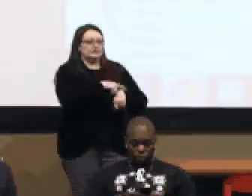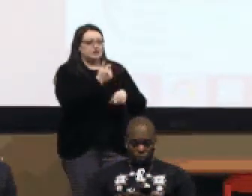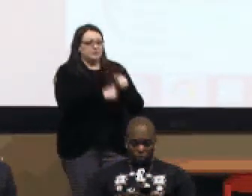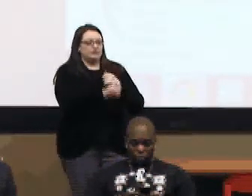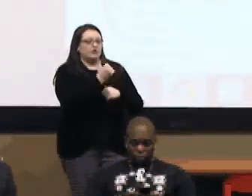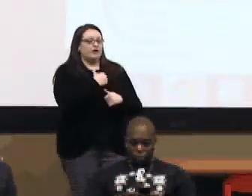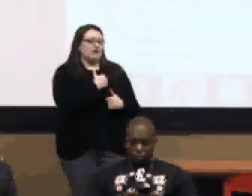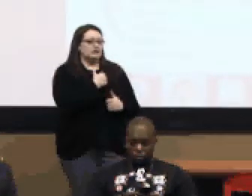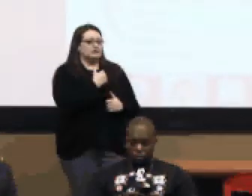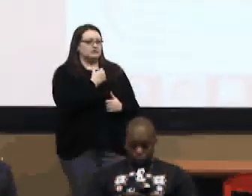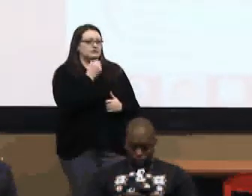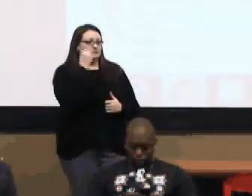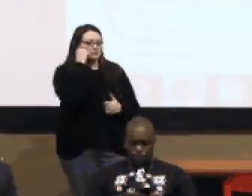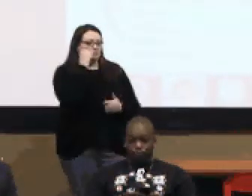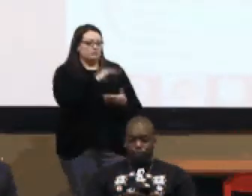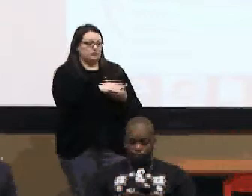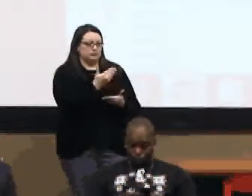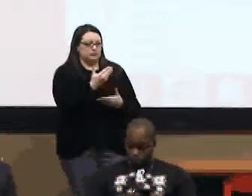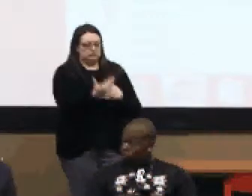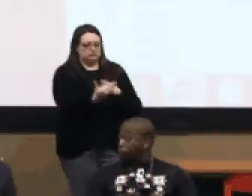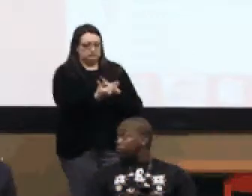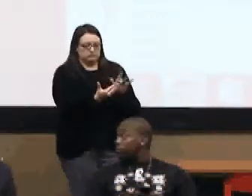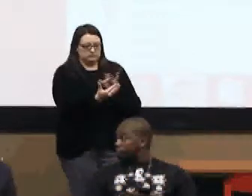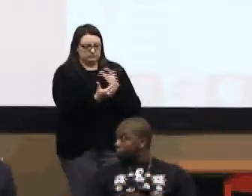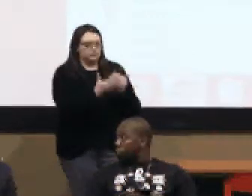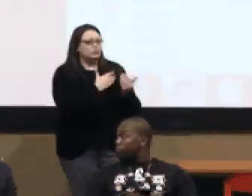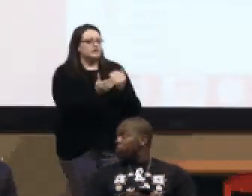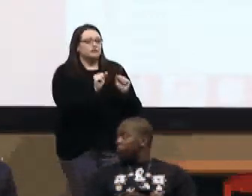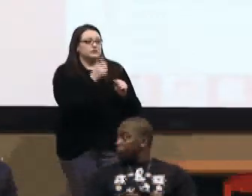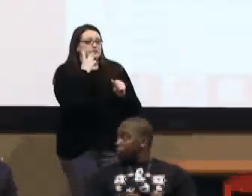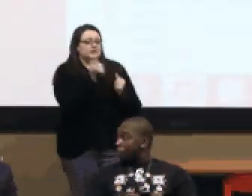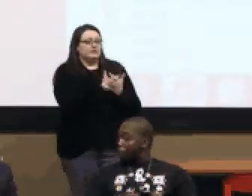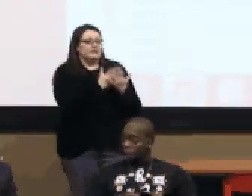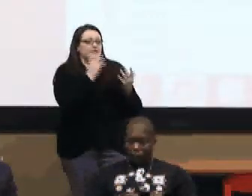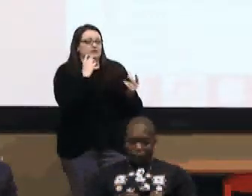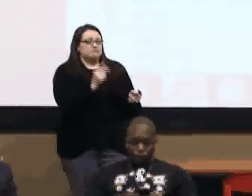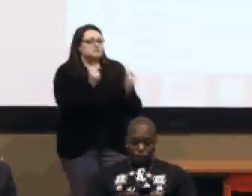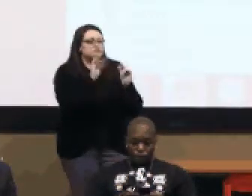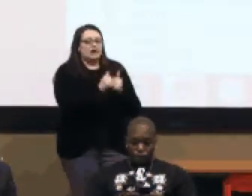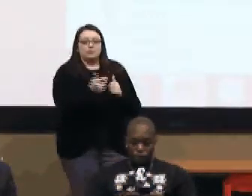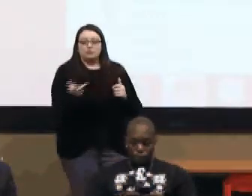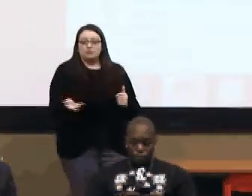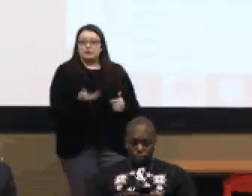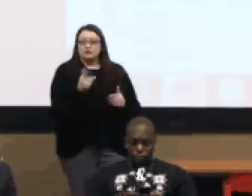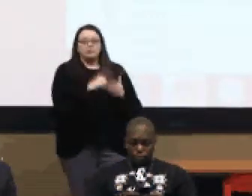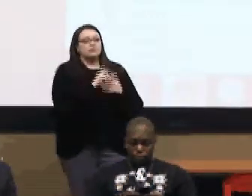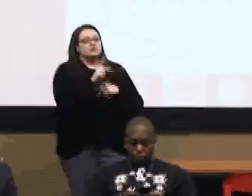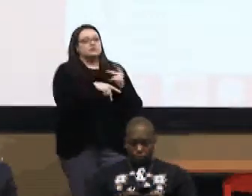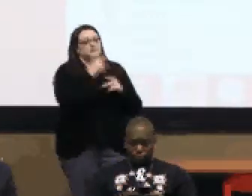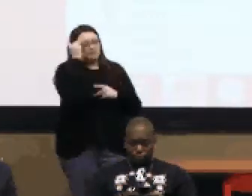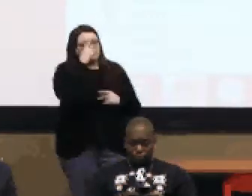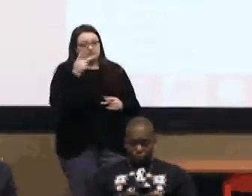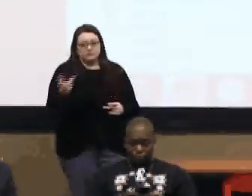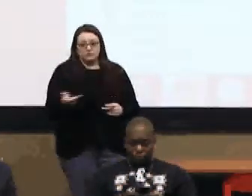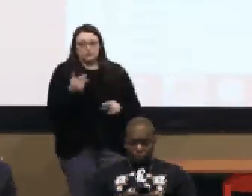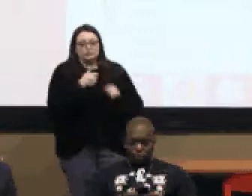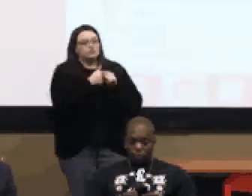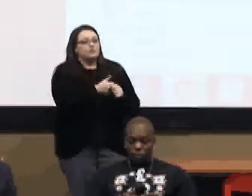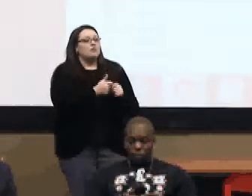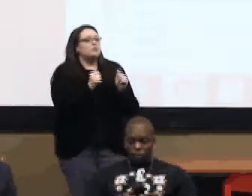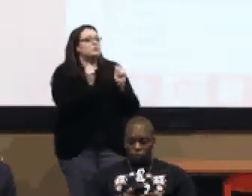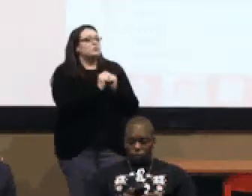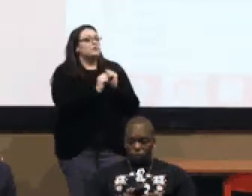going, and everyone can see things instantaneously. How do the three of you, what kind of philosophy do the three of you follow when it comes